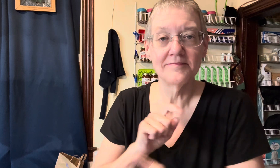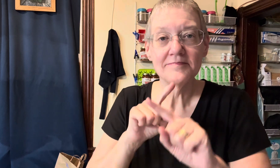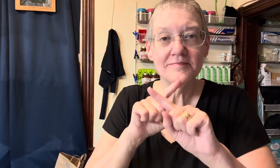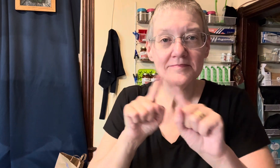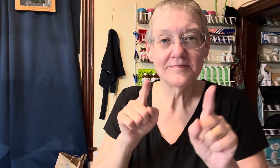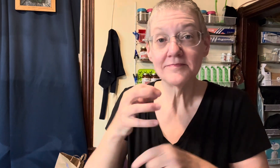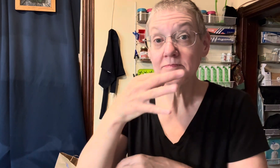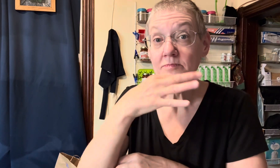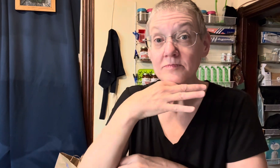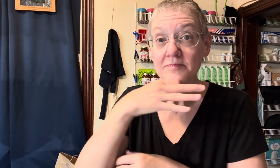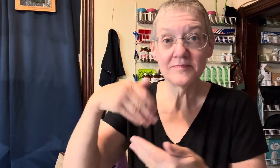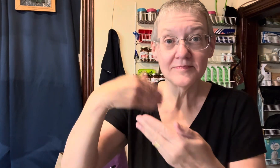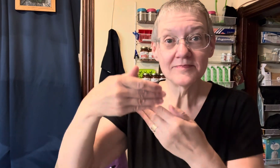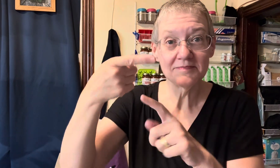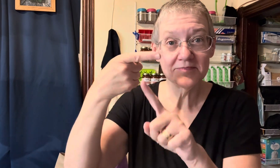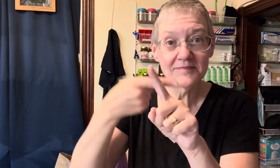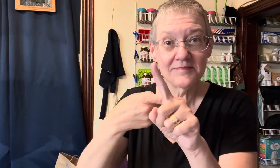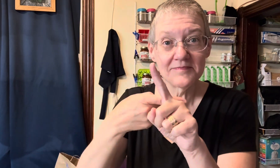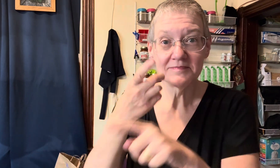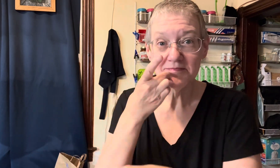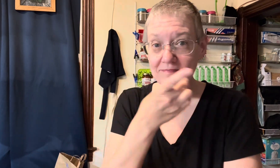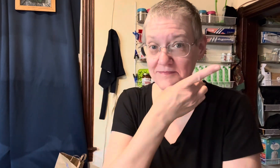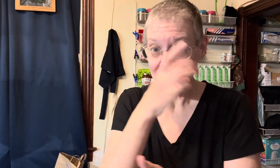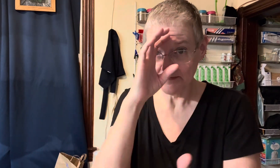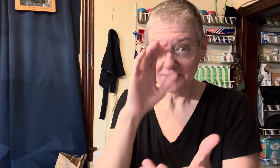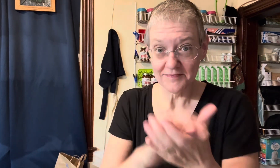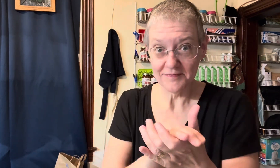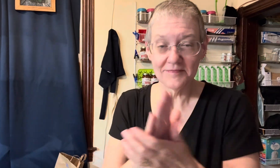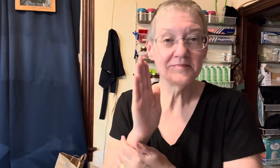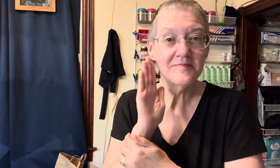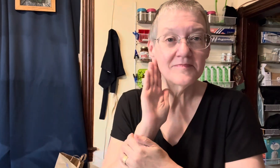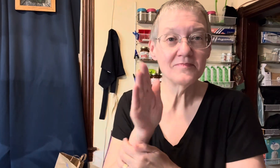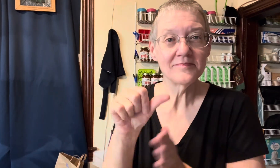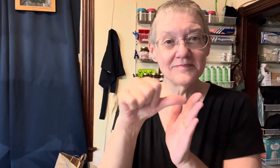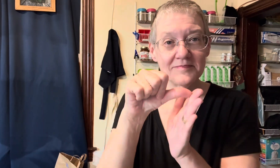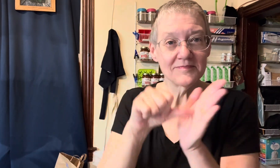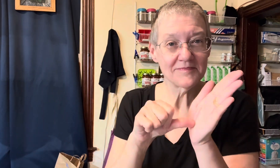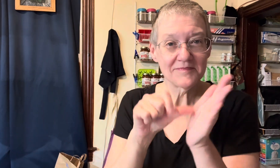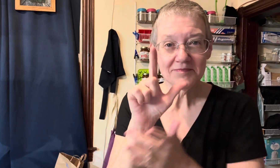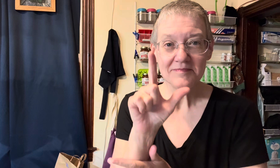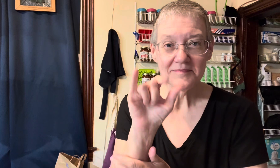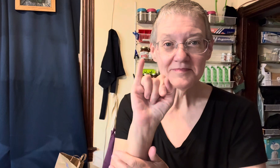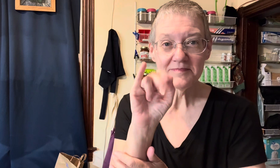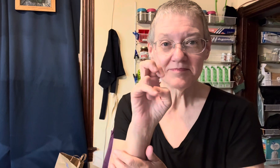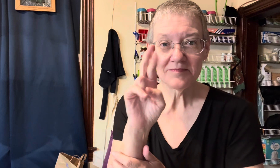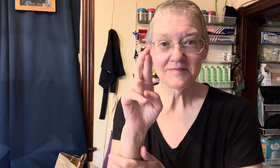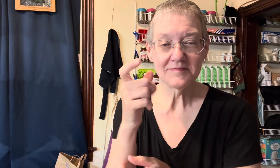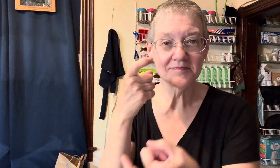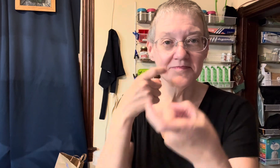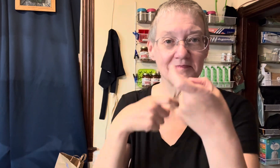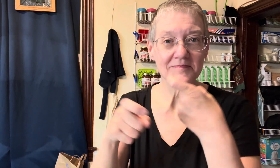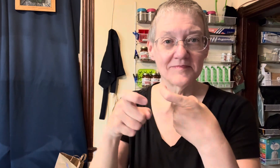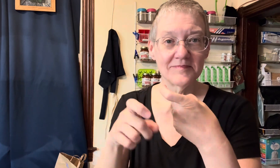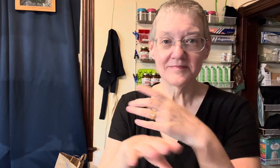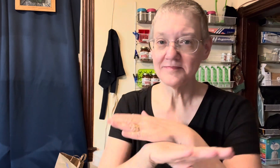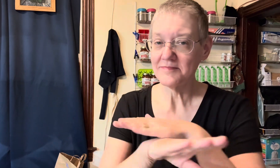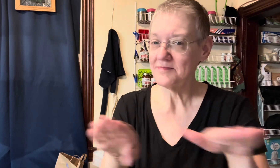own. But soon, next month, Dale's having his liver transplant, and after that, he's not going to be allowed to